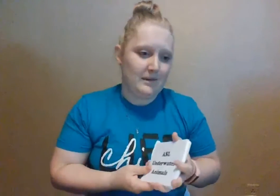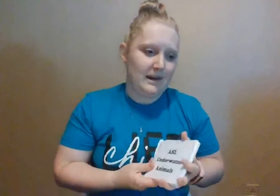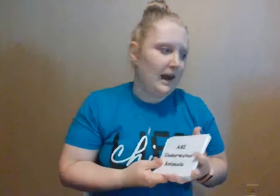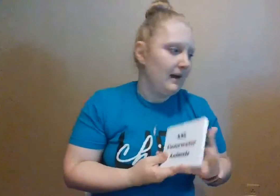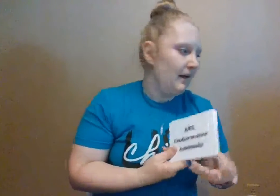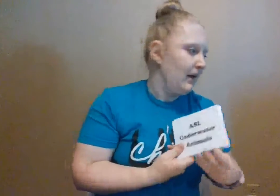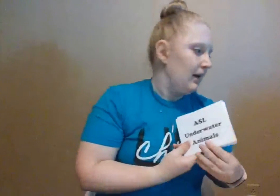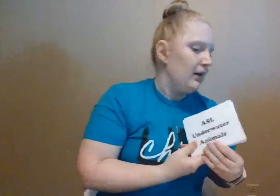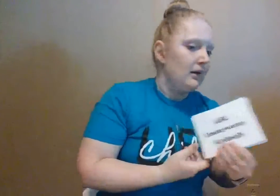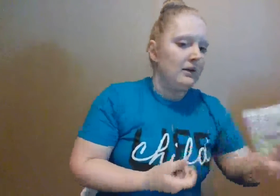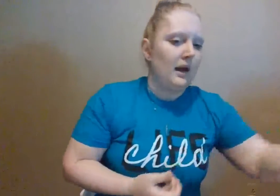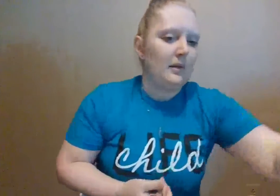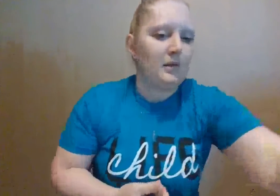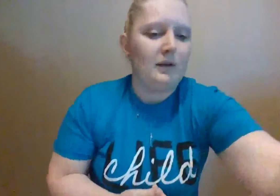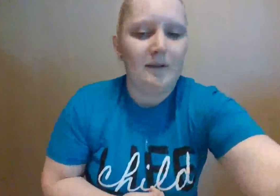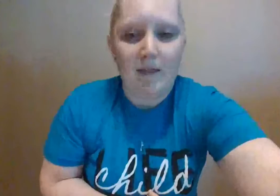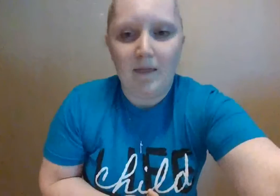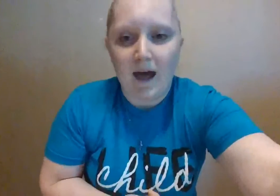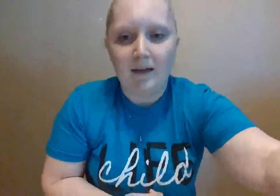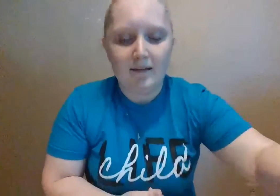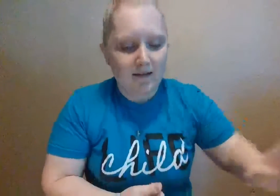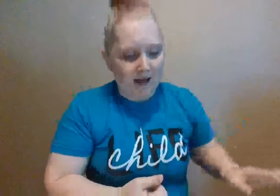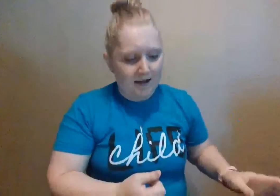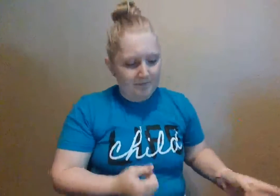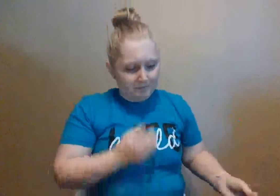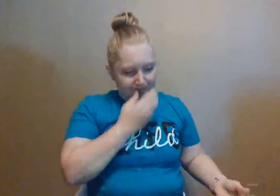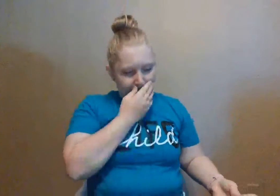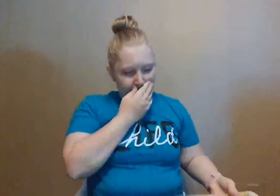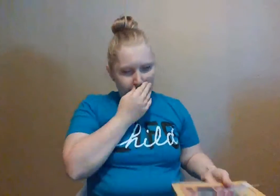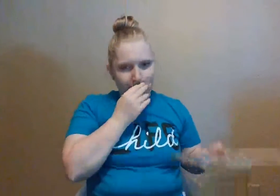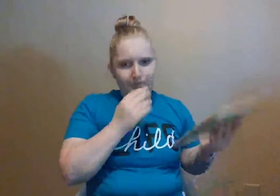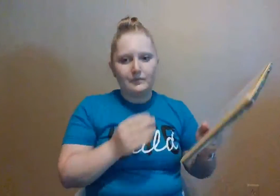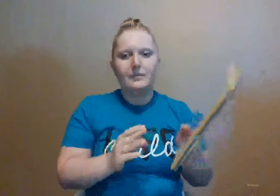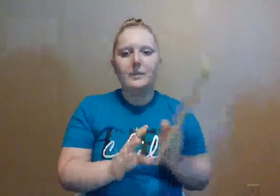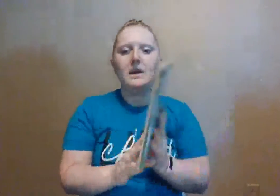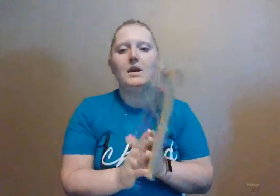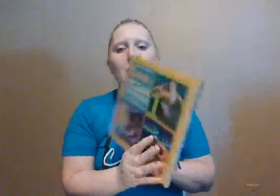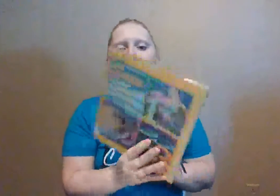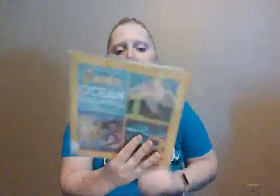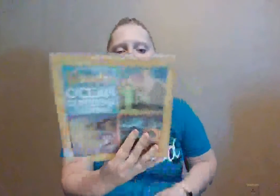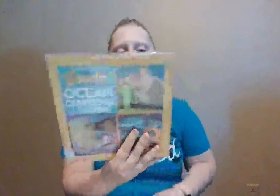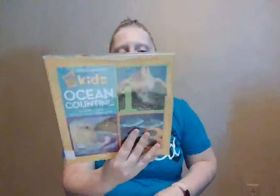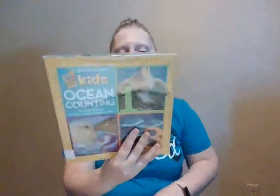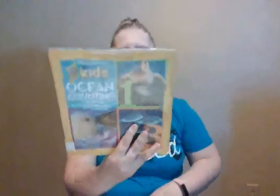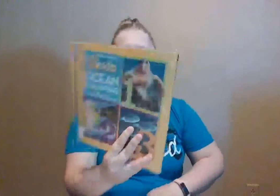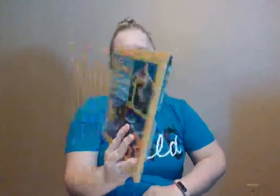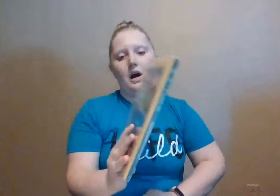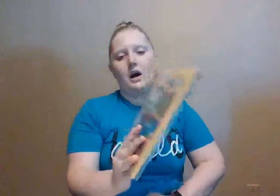today. So I'm going to set that aside. And we are going to get into our